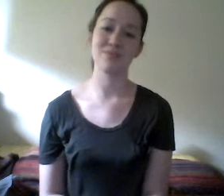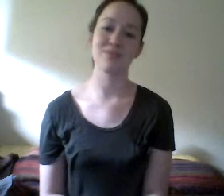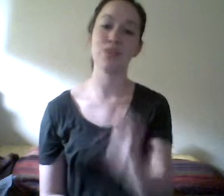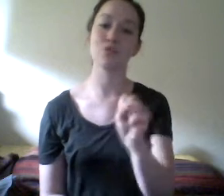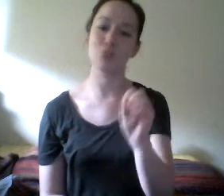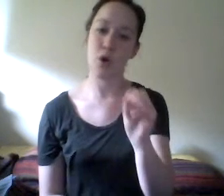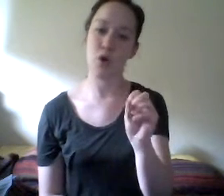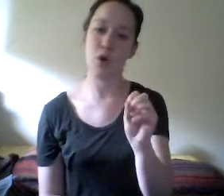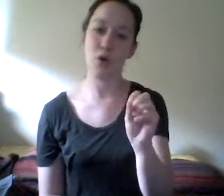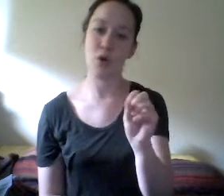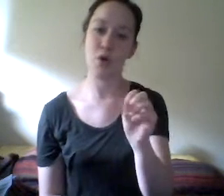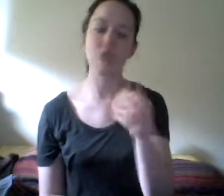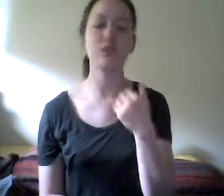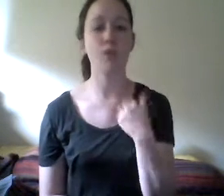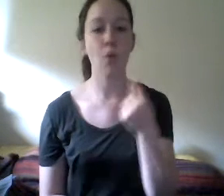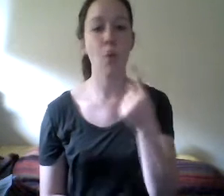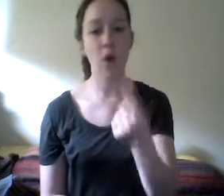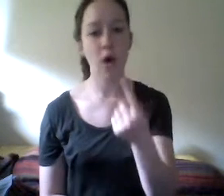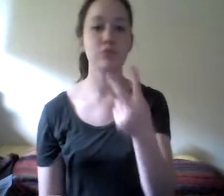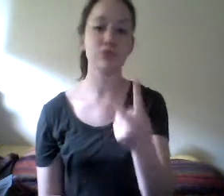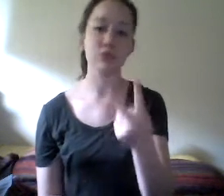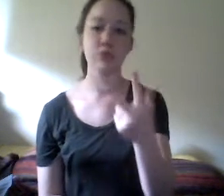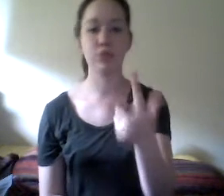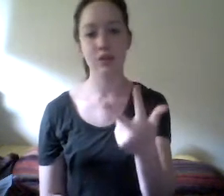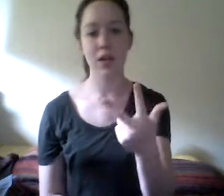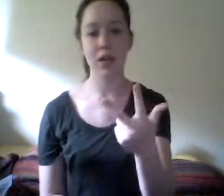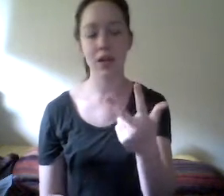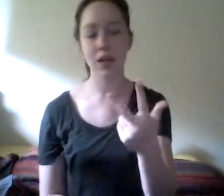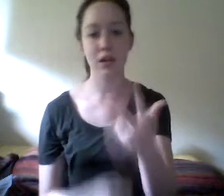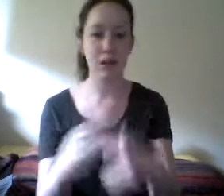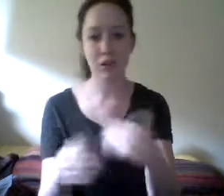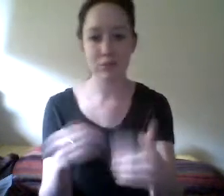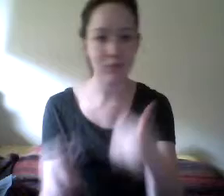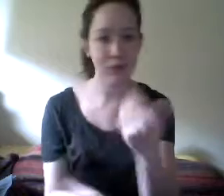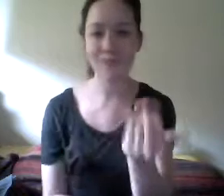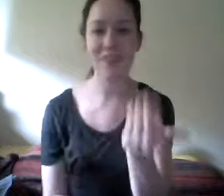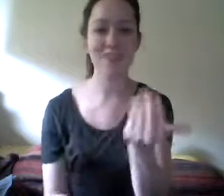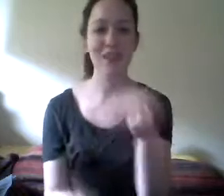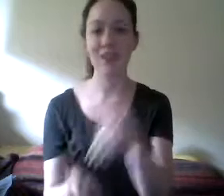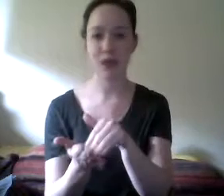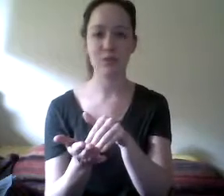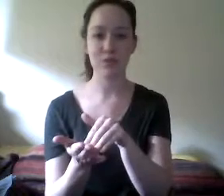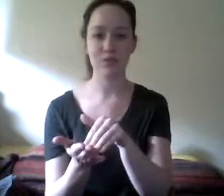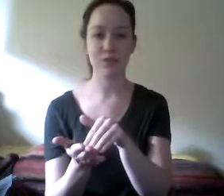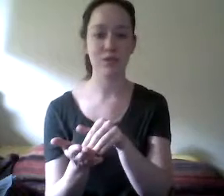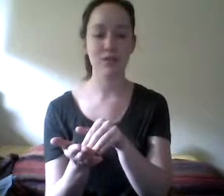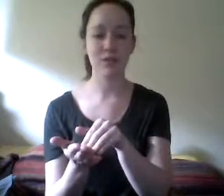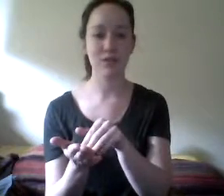So, you got 1, 2, 3, you can go up all the way to, 15,000. They're infinite. They never